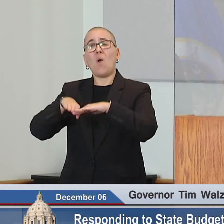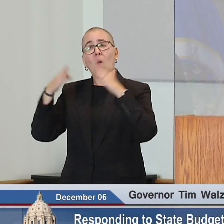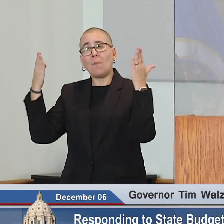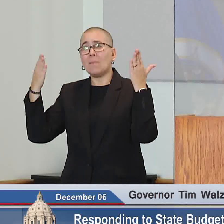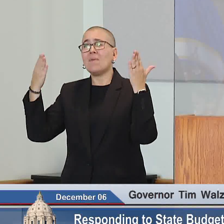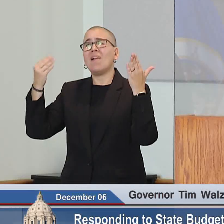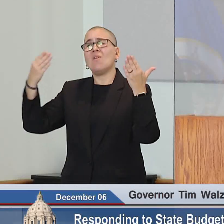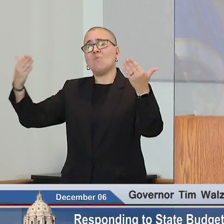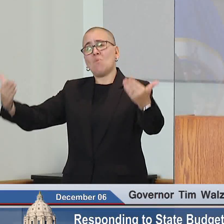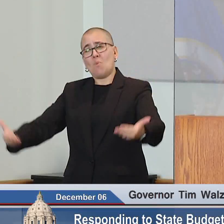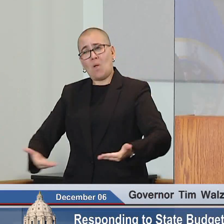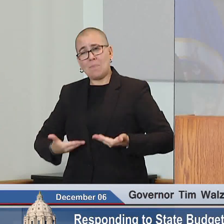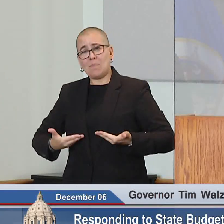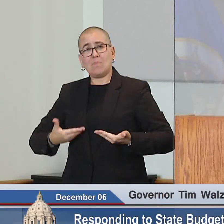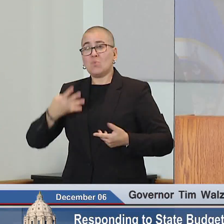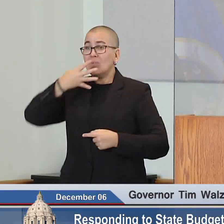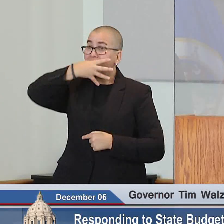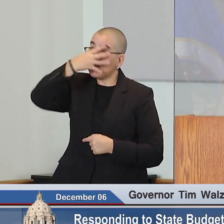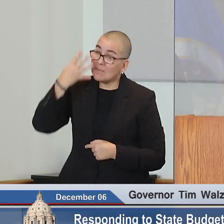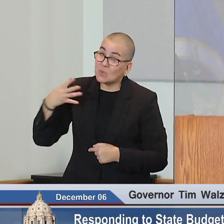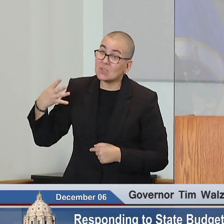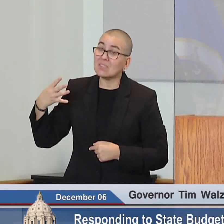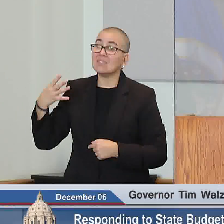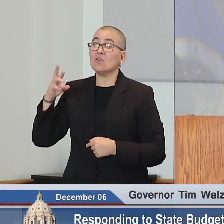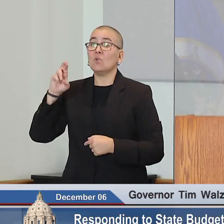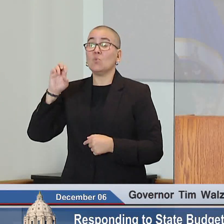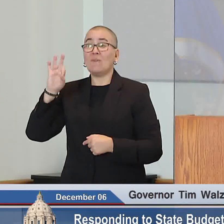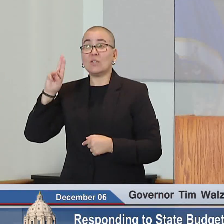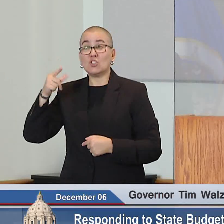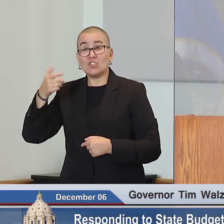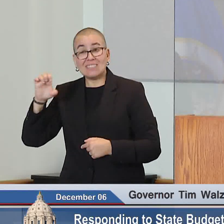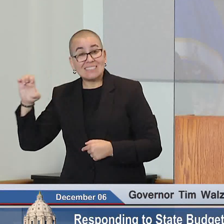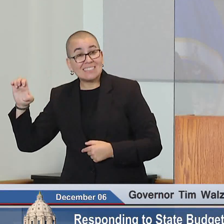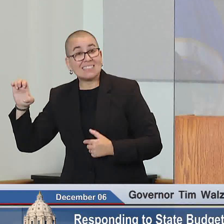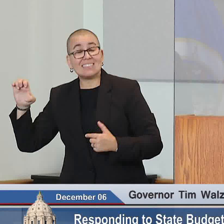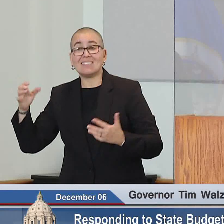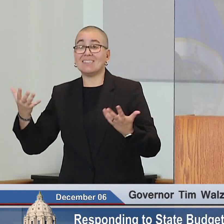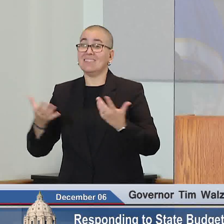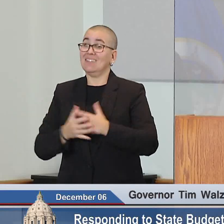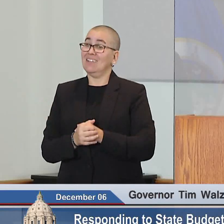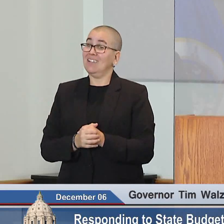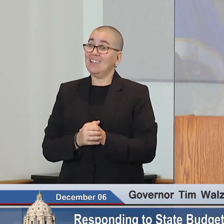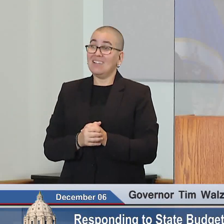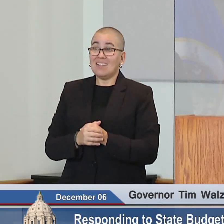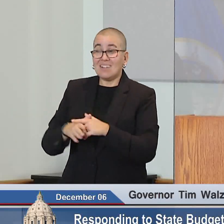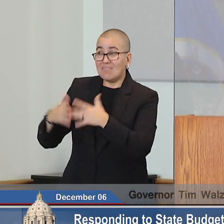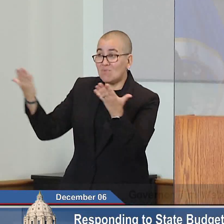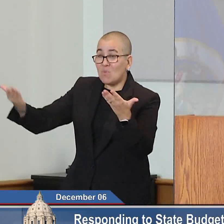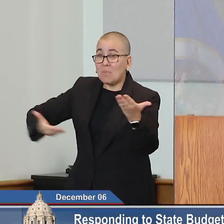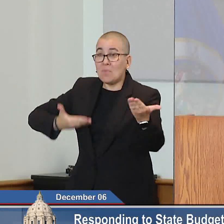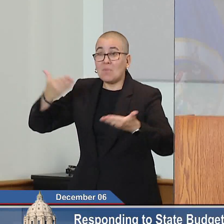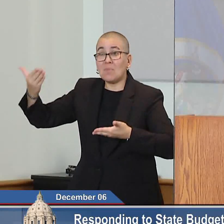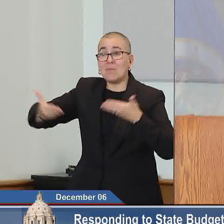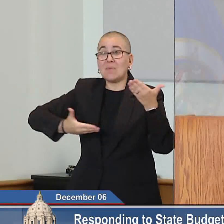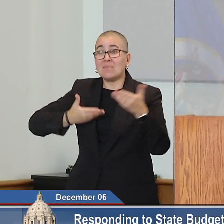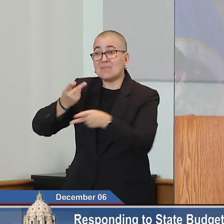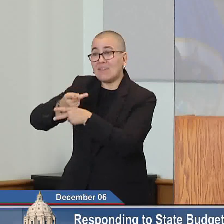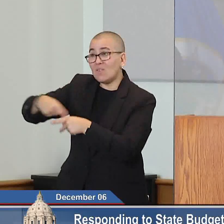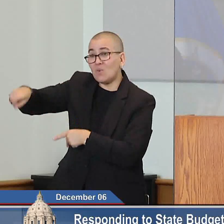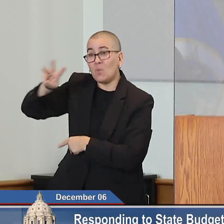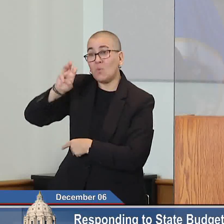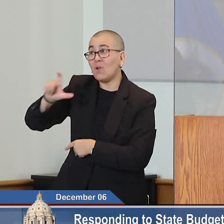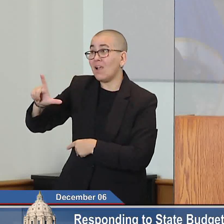refugee community has been a big part of Minnesota's success story. We need to continue to focus to make sure that we do that right. So we have one more in back.